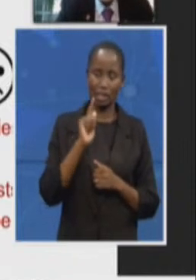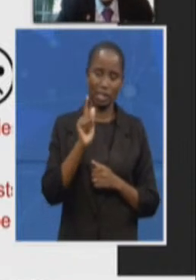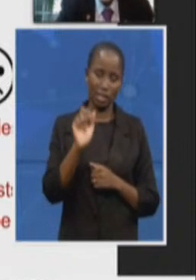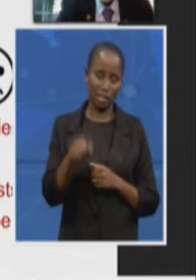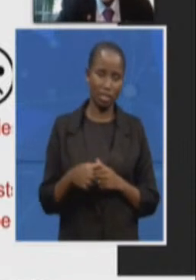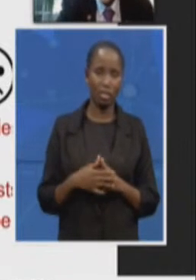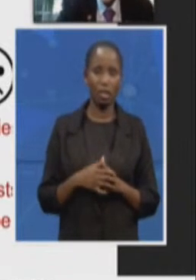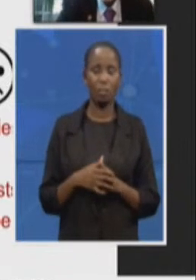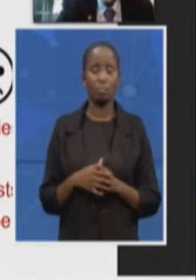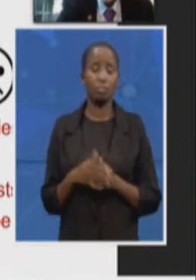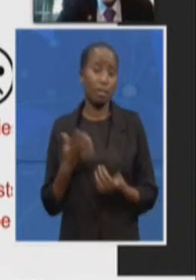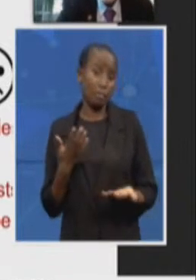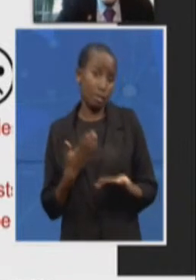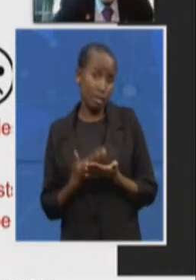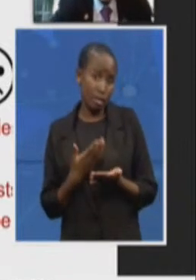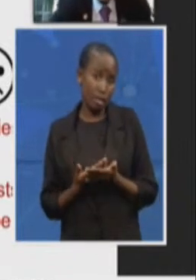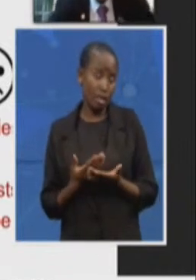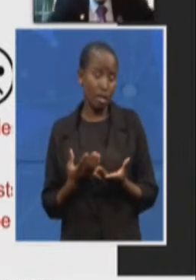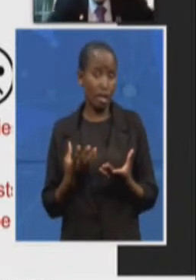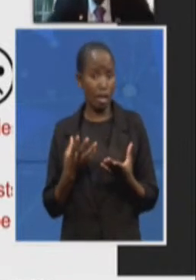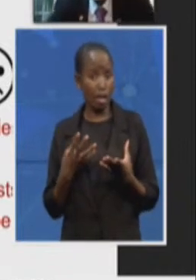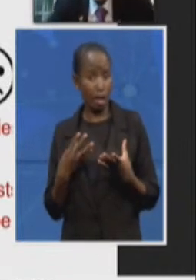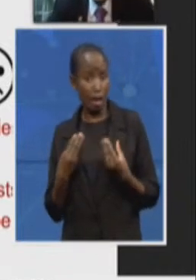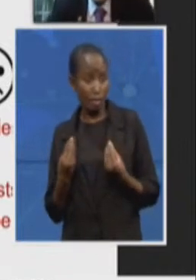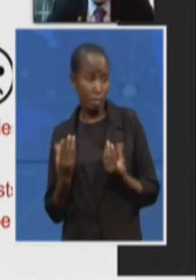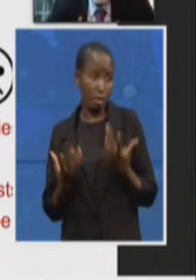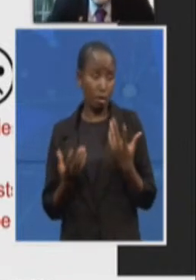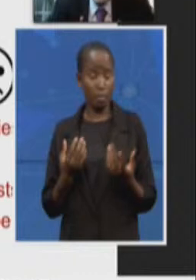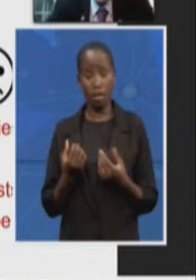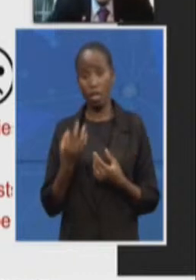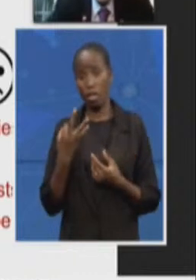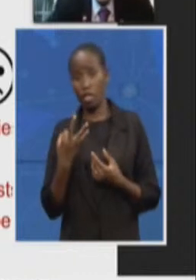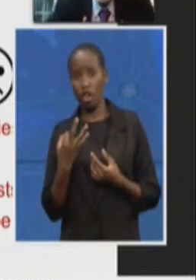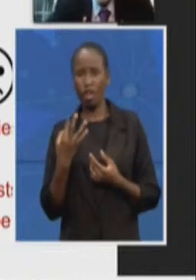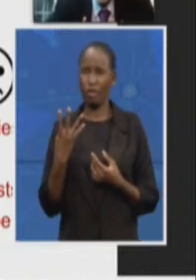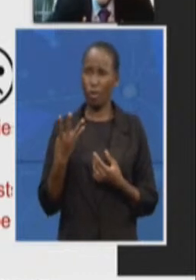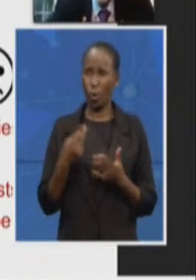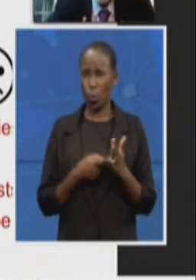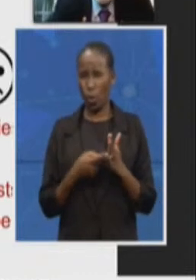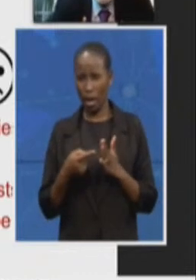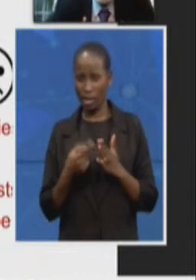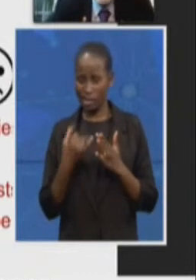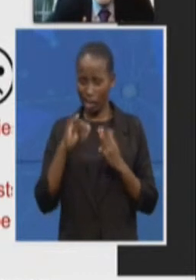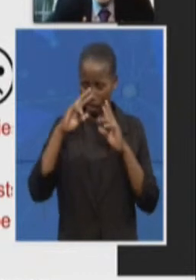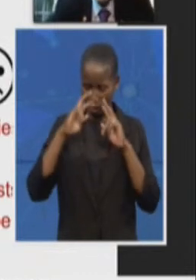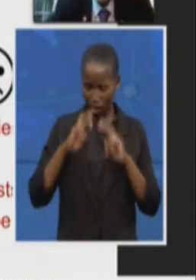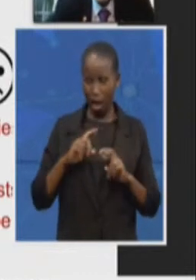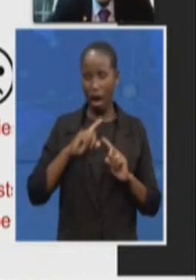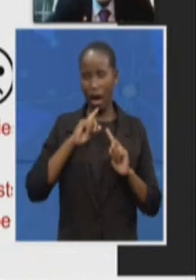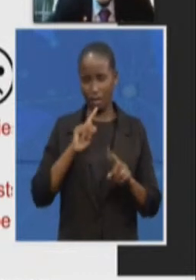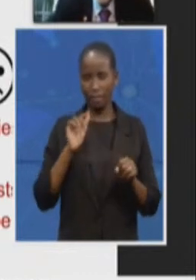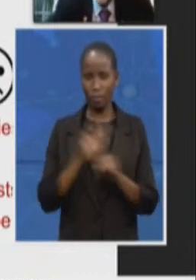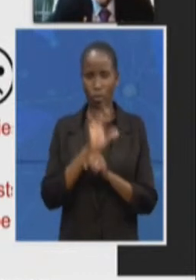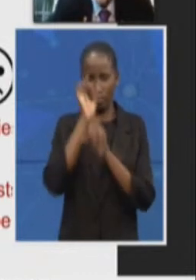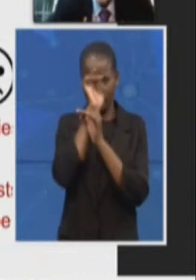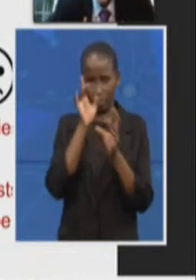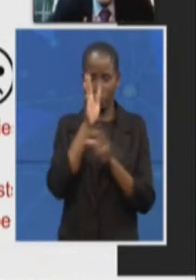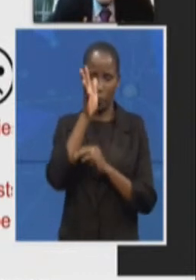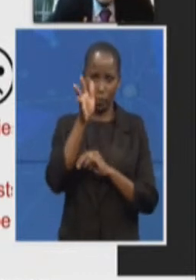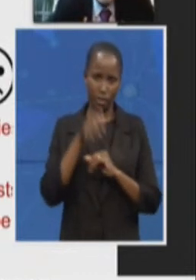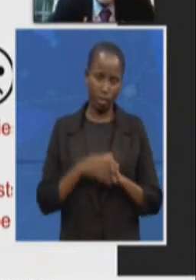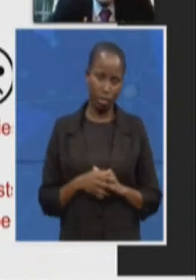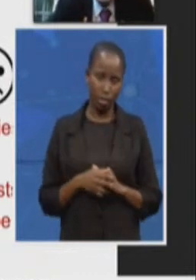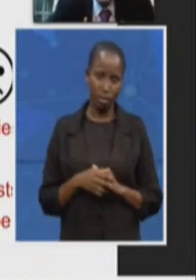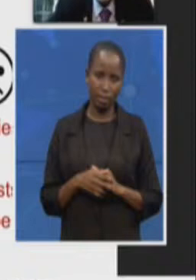to 4 weeks to get those answers. But based on what we know, and based on how the other variants of